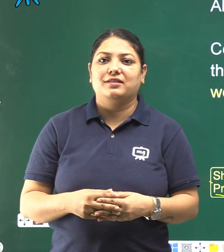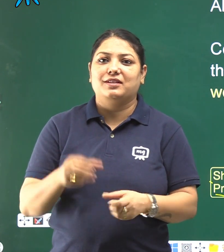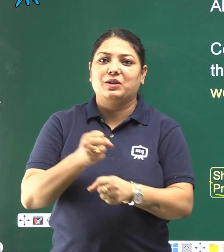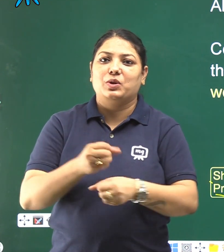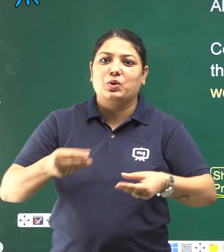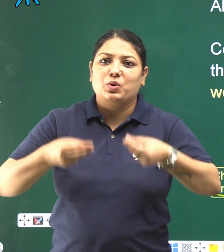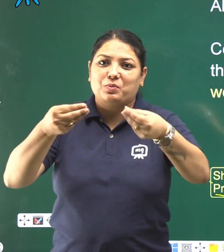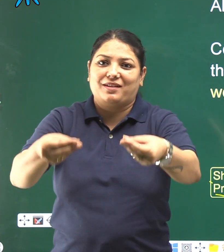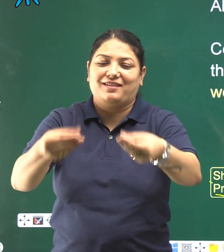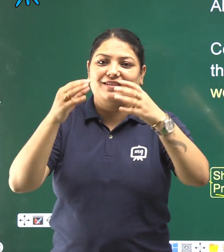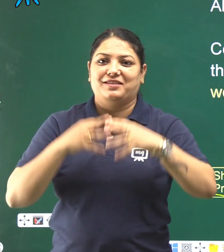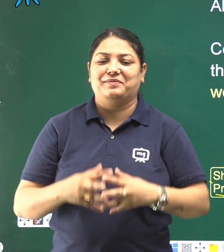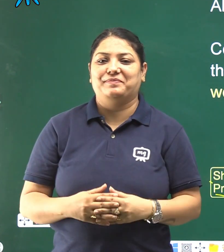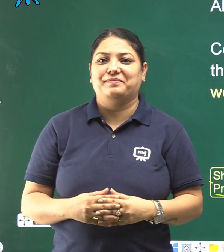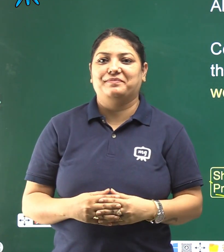upahar.